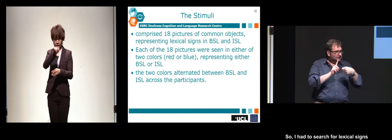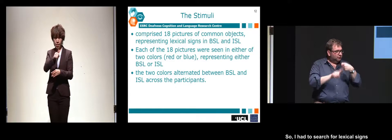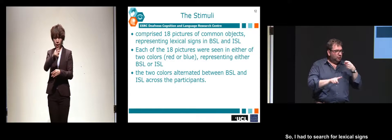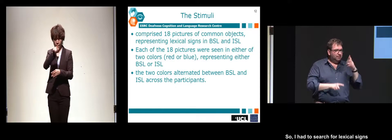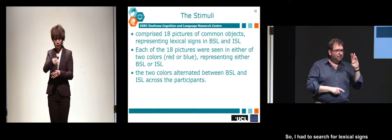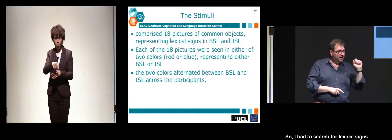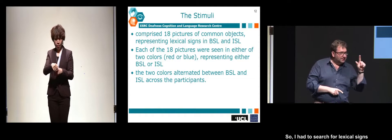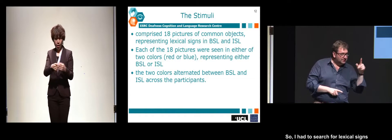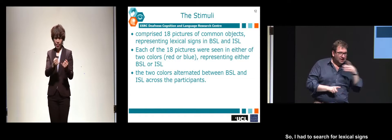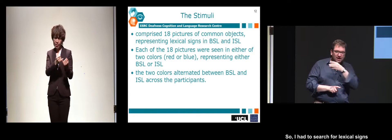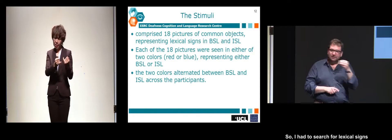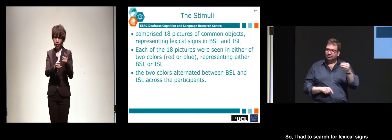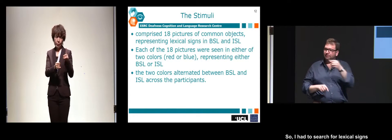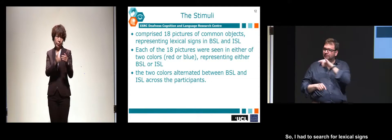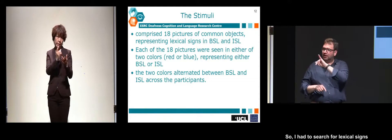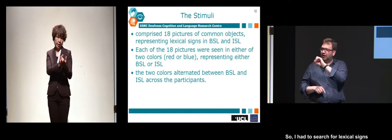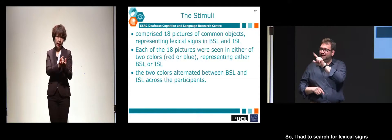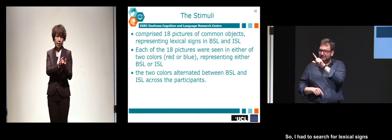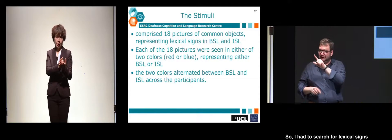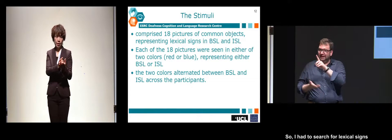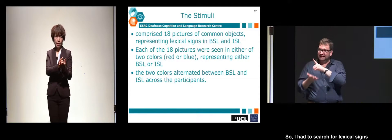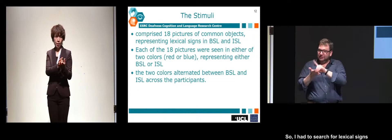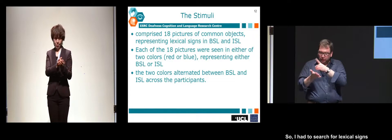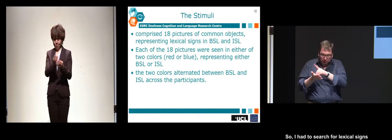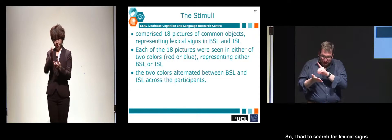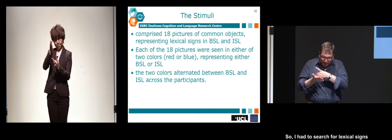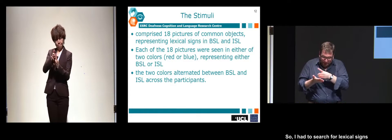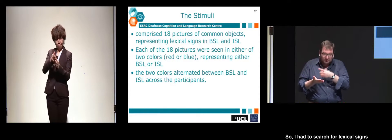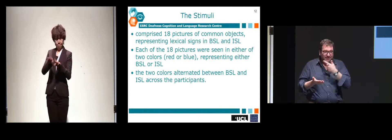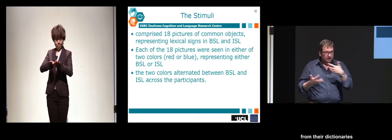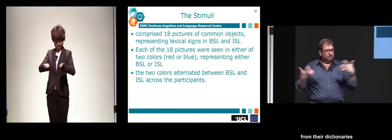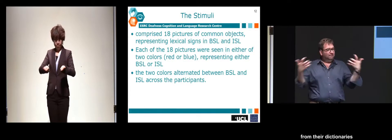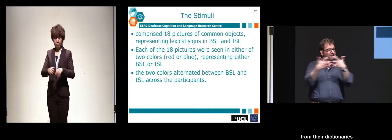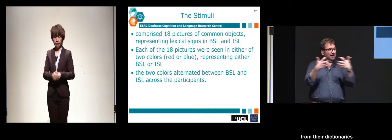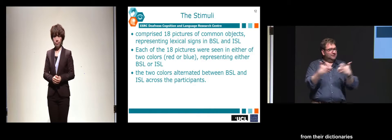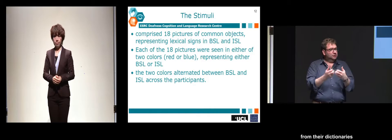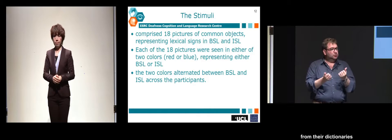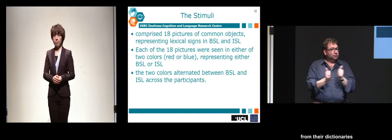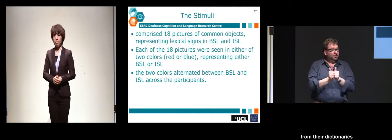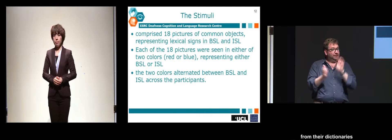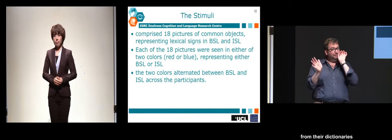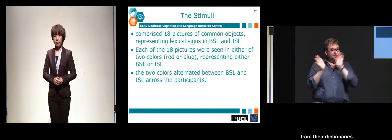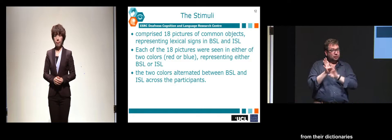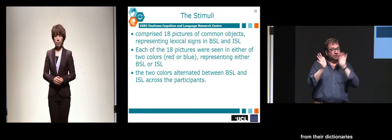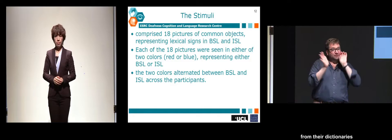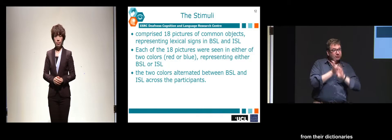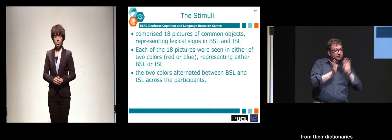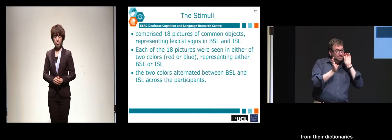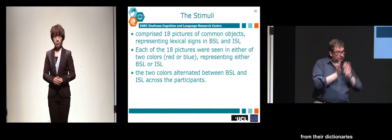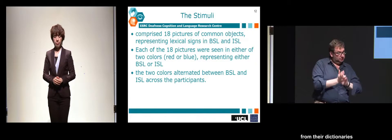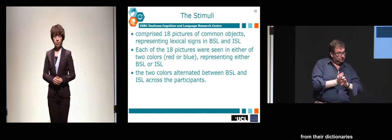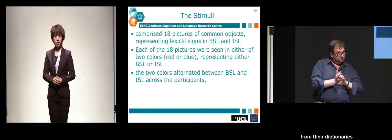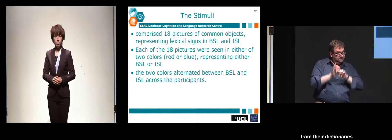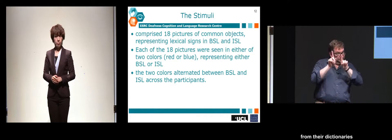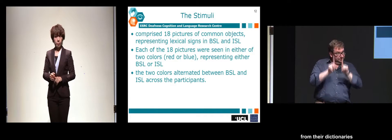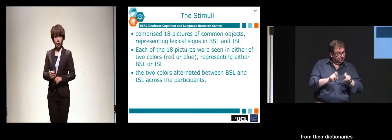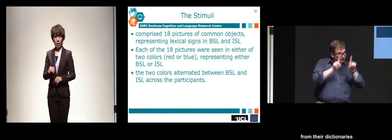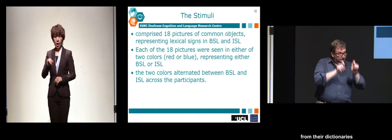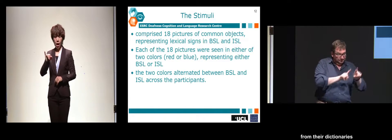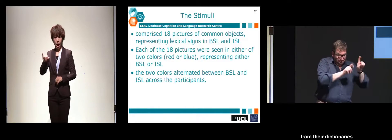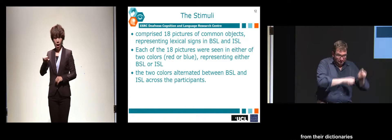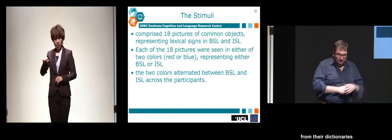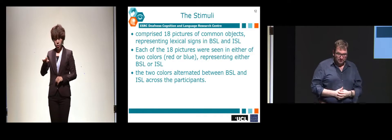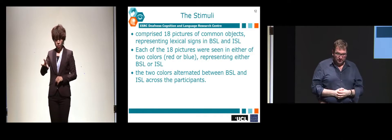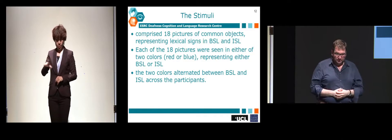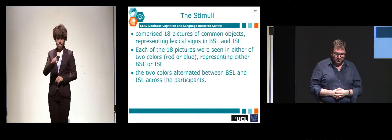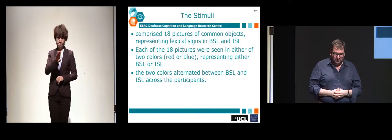So I had to search for lexical signs from both languages, from their dictionaries, that would match